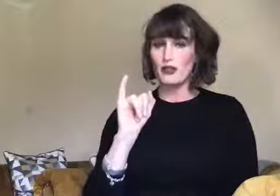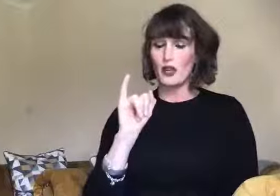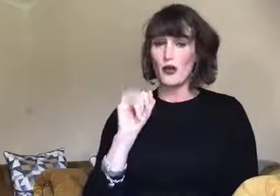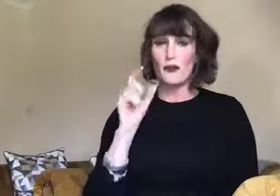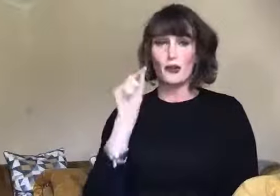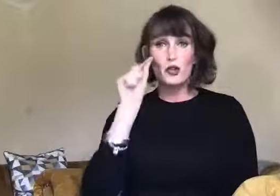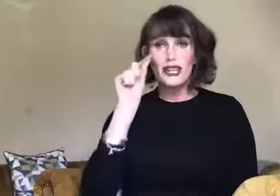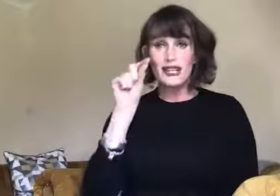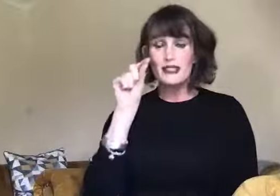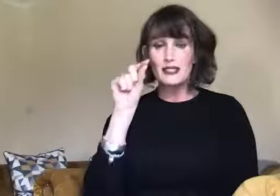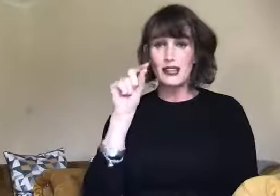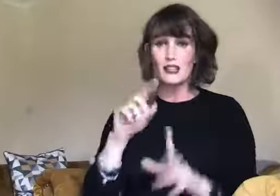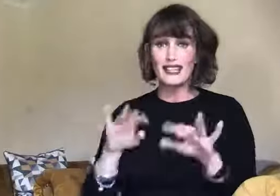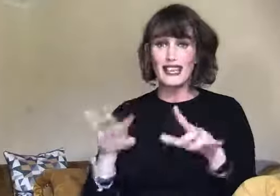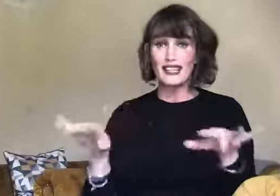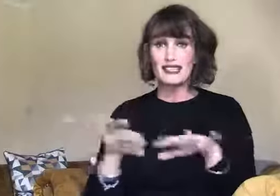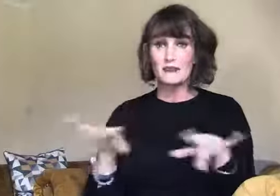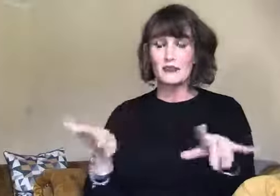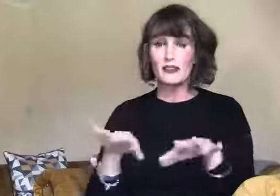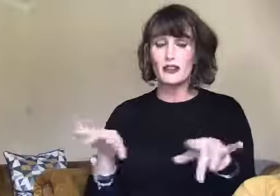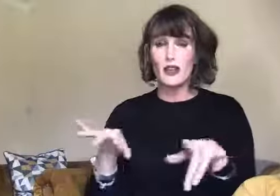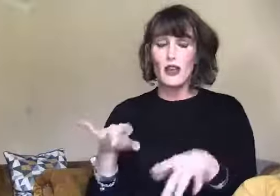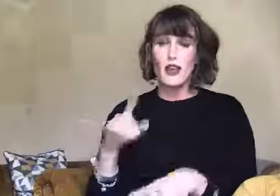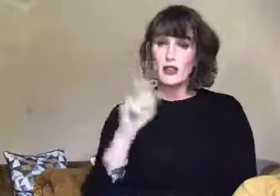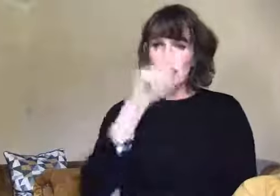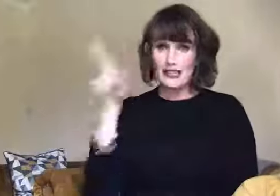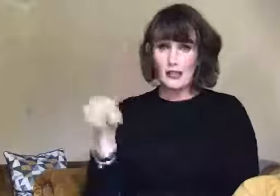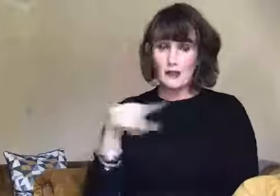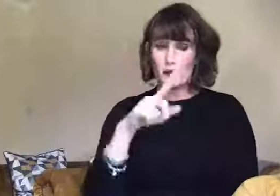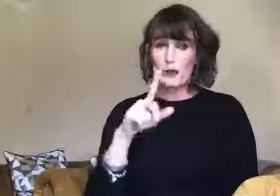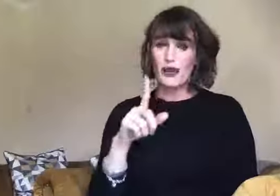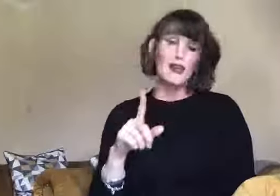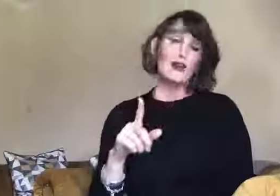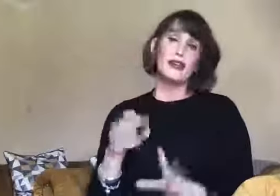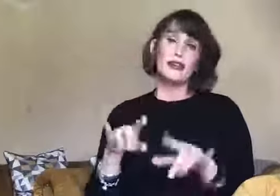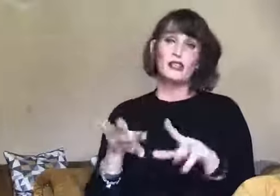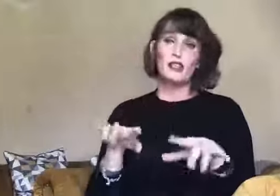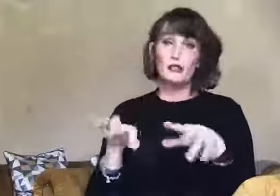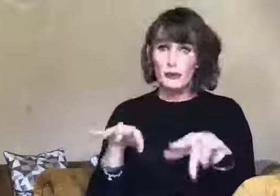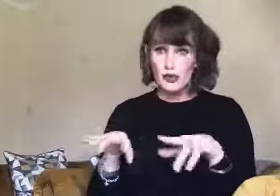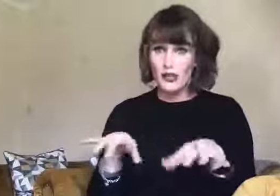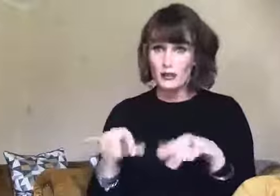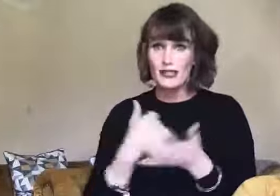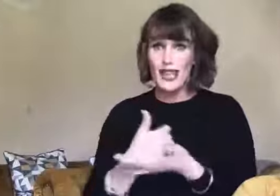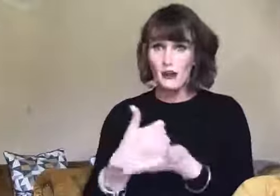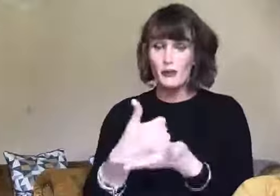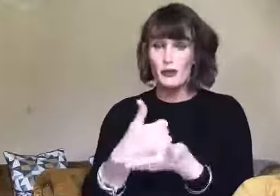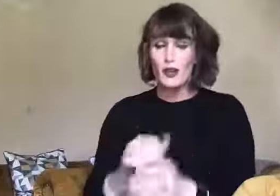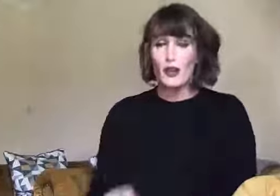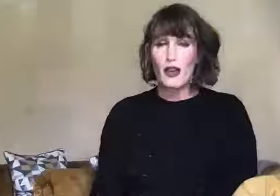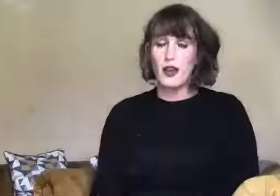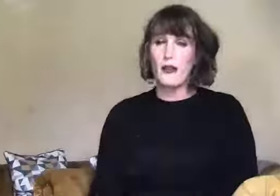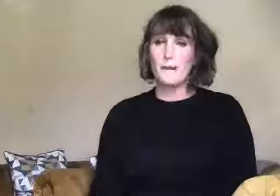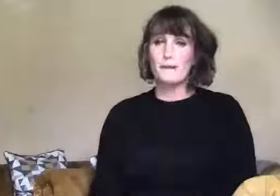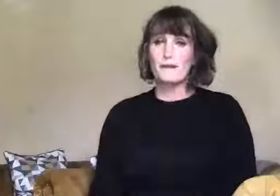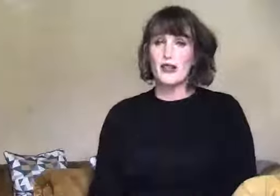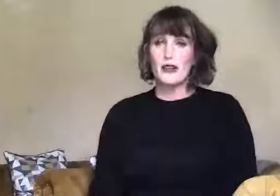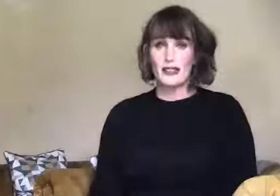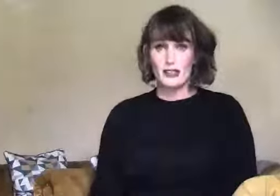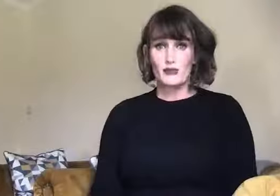So I'm looking into actually getting a different setup where I can actually do subtitles to help. I think it's